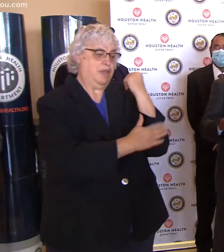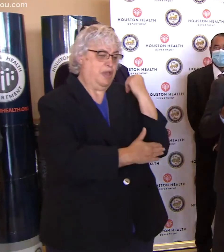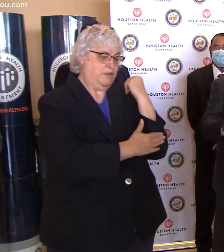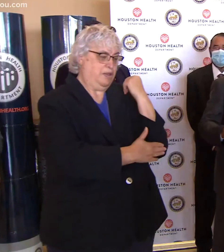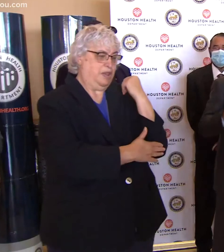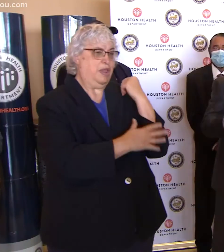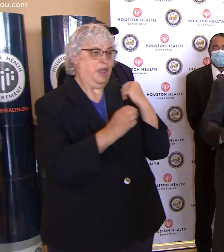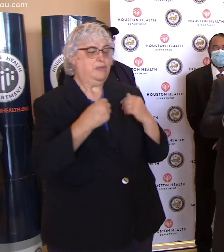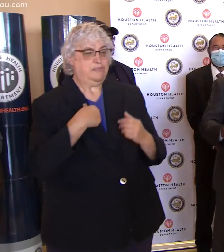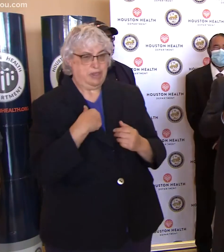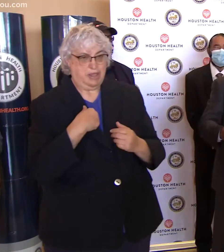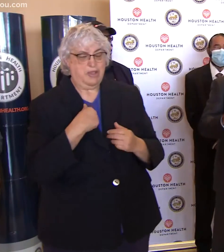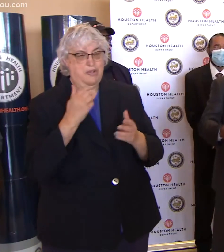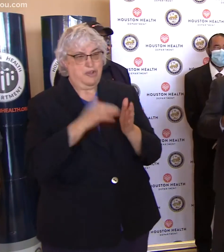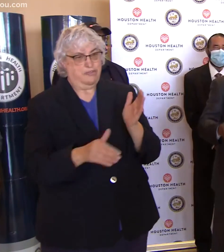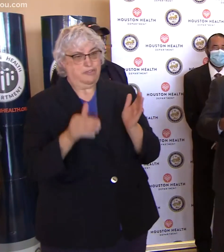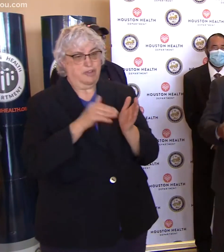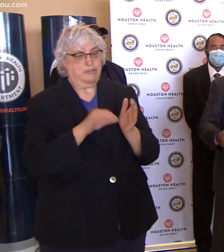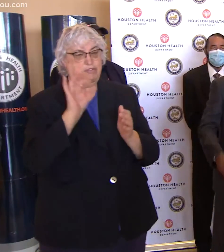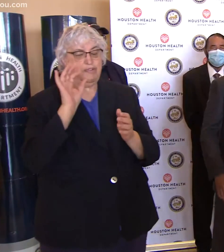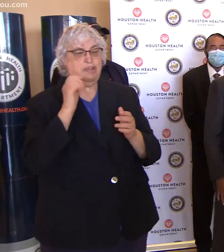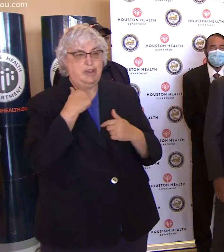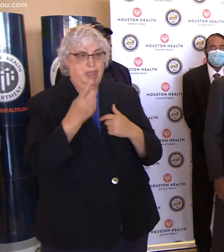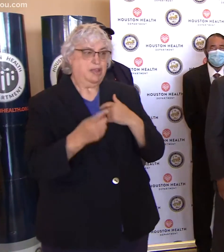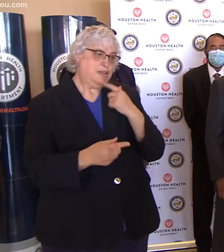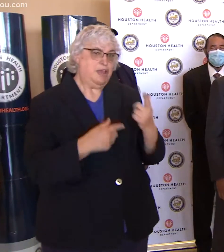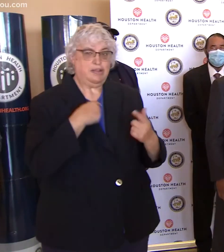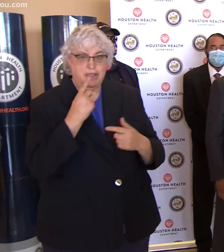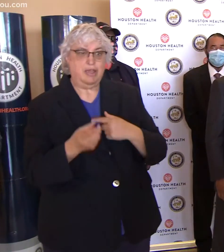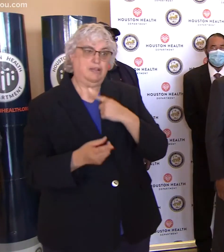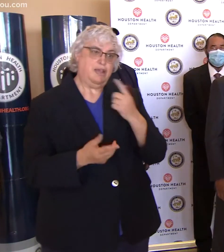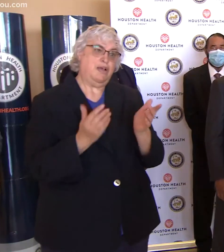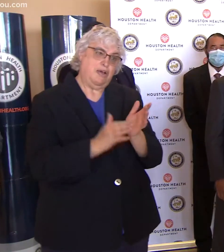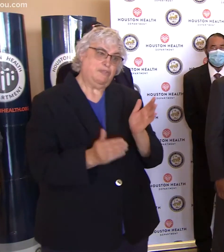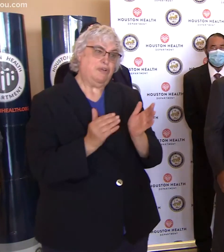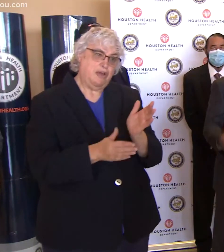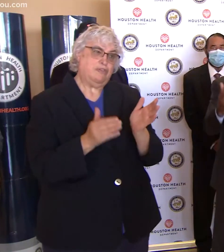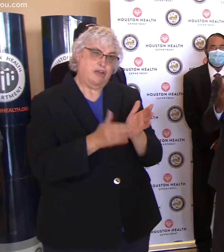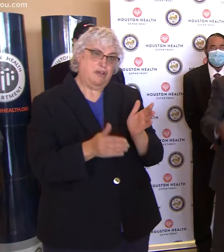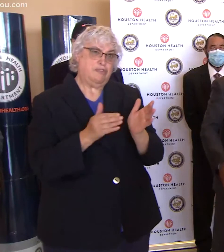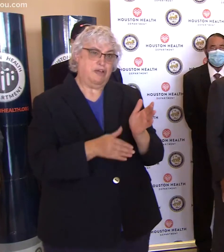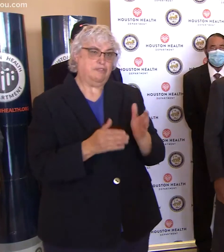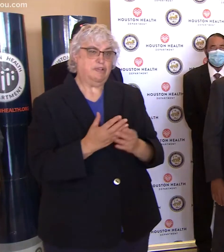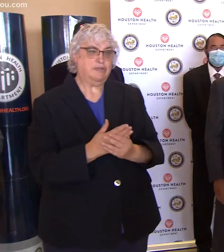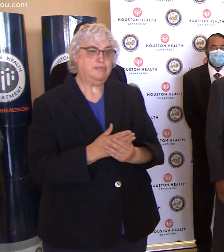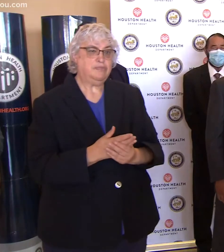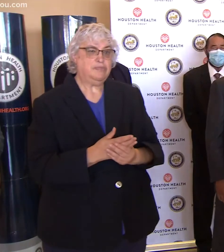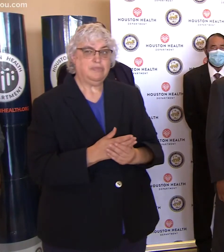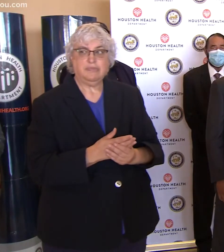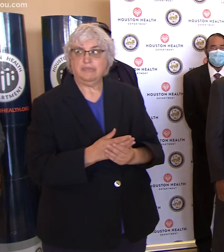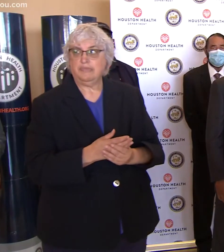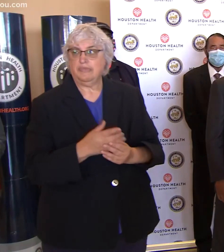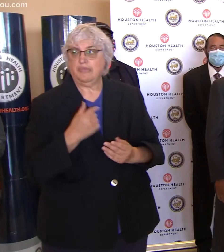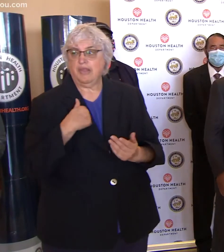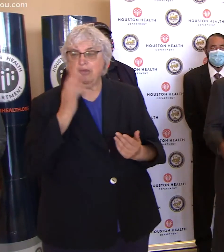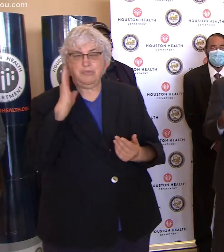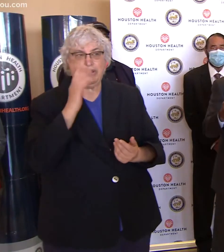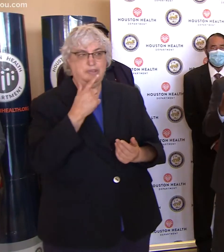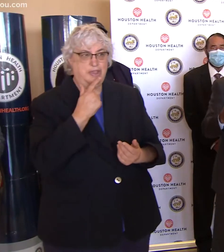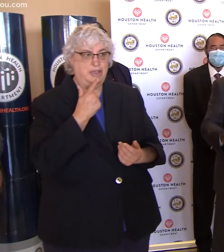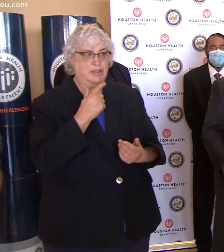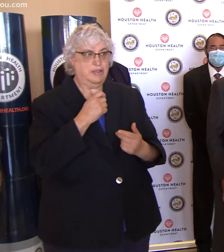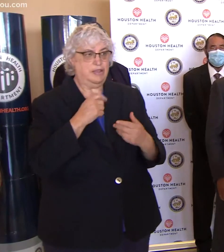and I, repeatedly, over and over and over and over again. So we've been doing that. I would pretty much say, let me